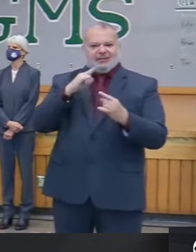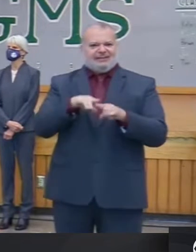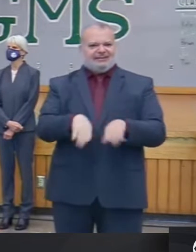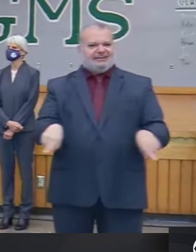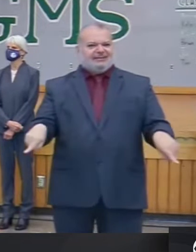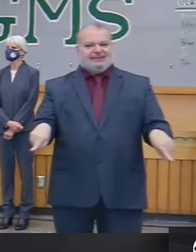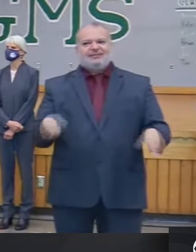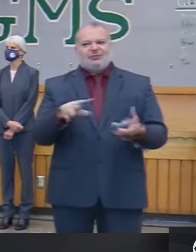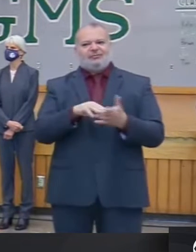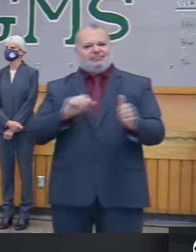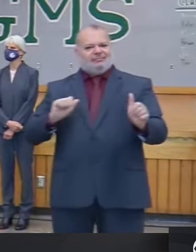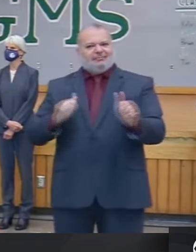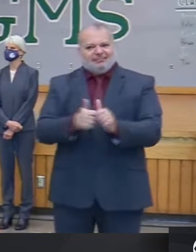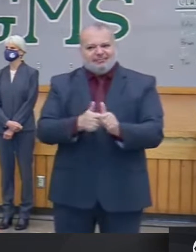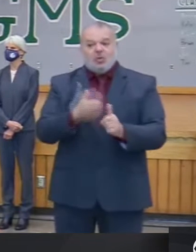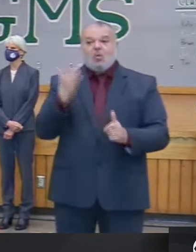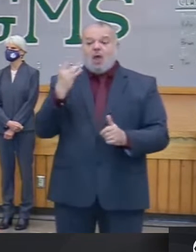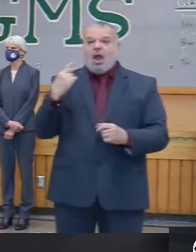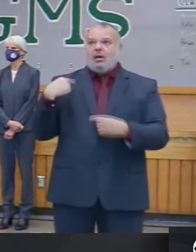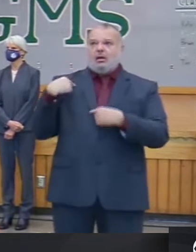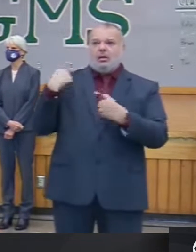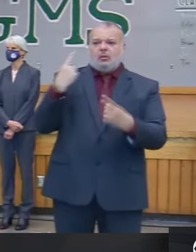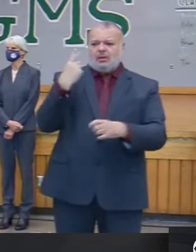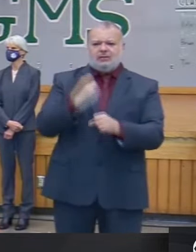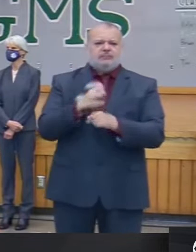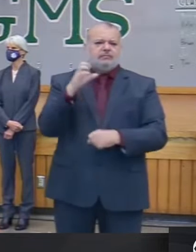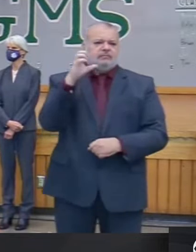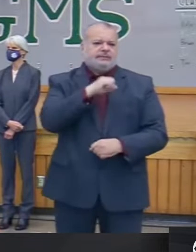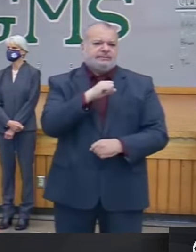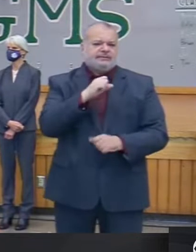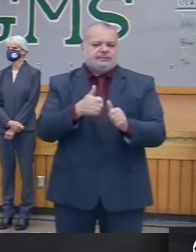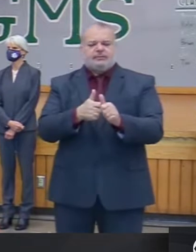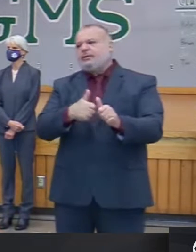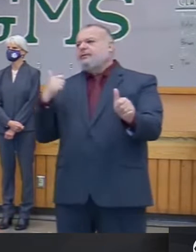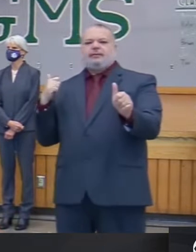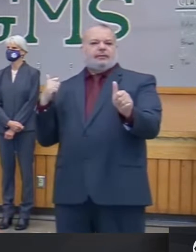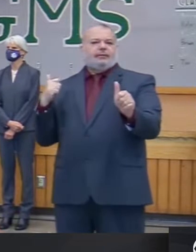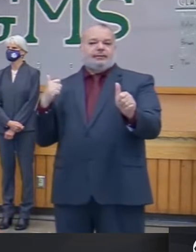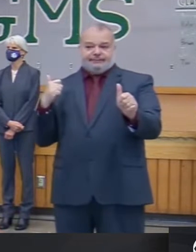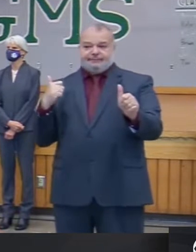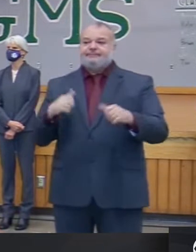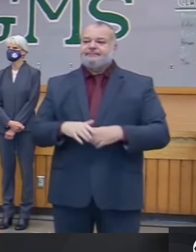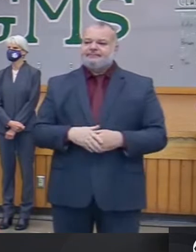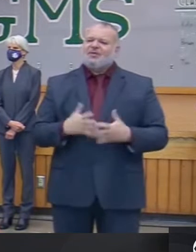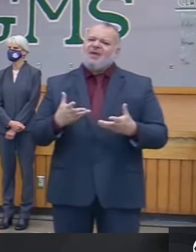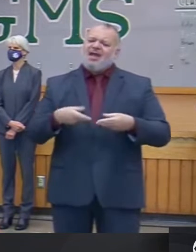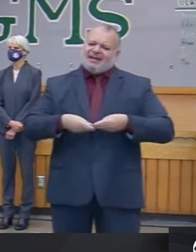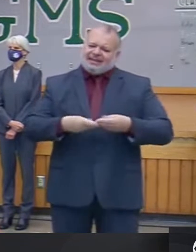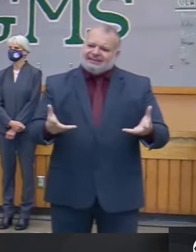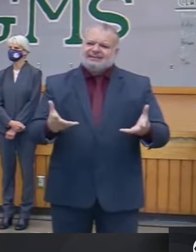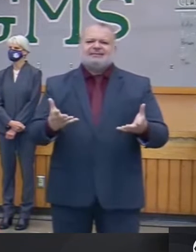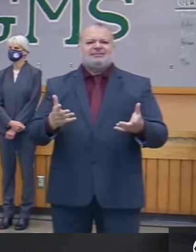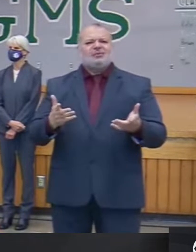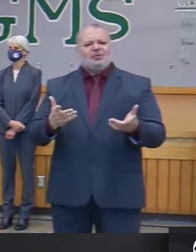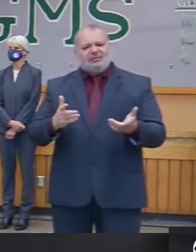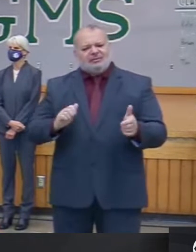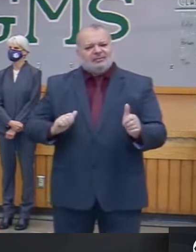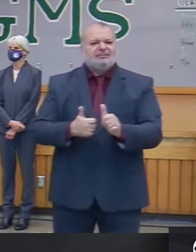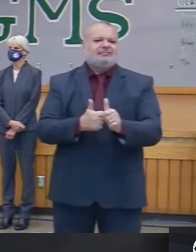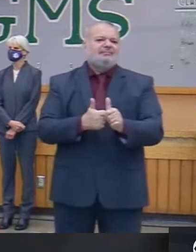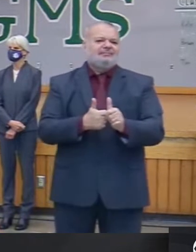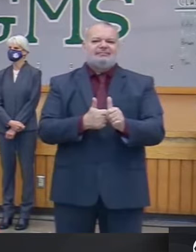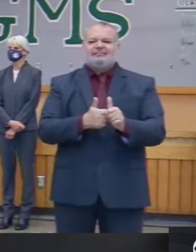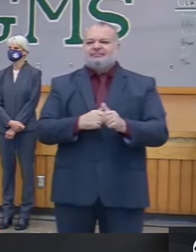much remote and hybrid learning, we think it's crucial to give people these learning opportunities and to give kids a chance to